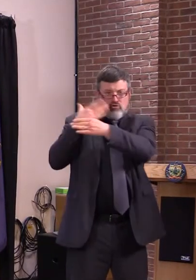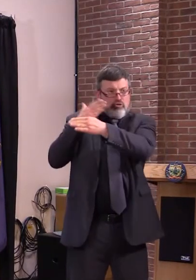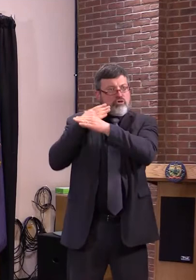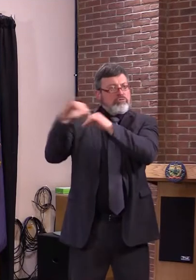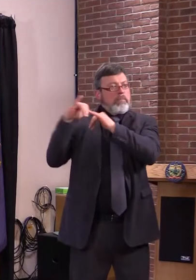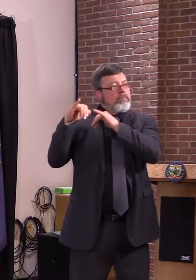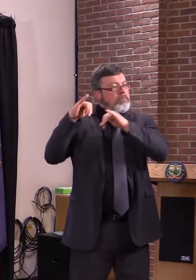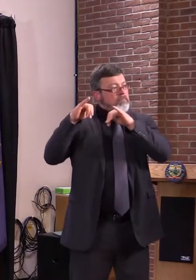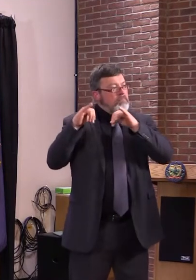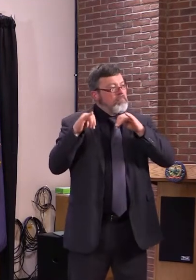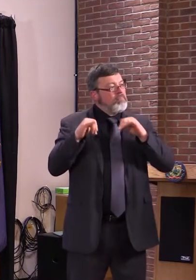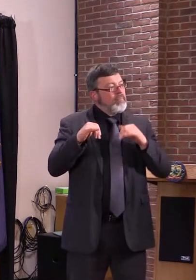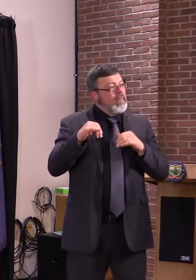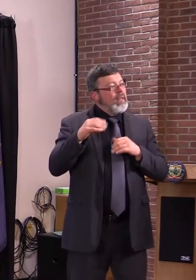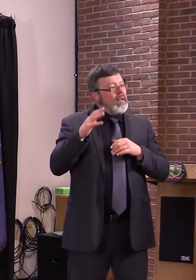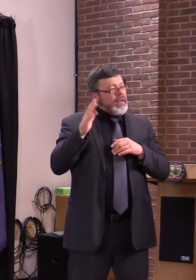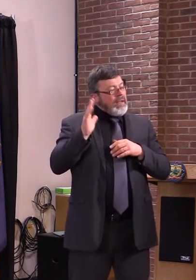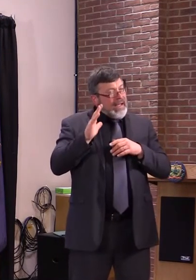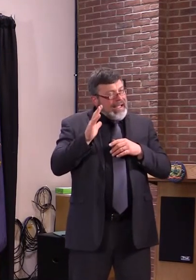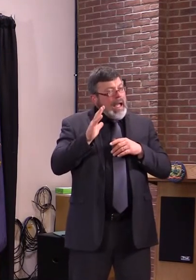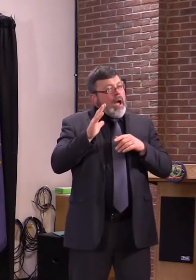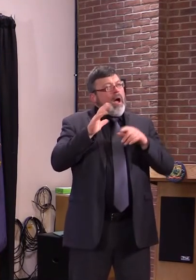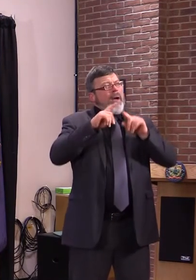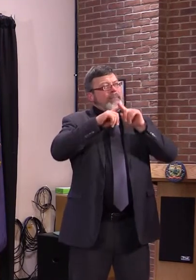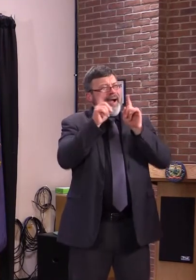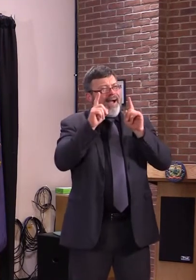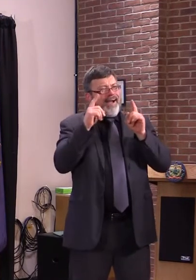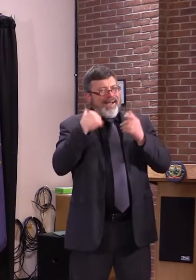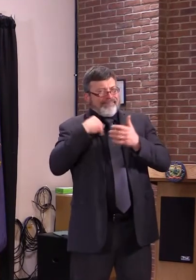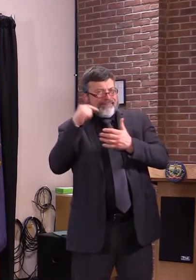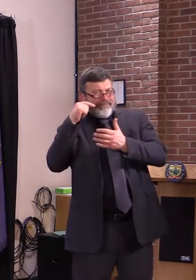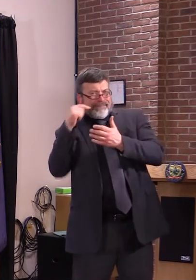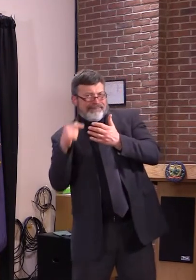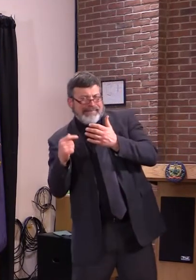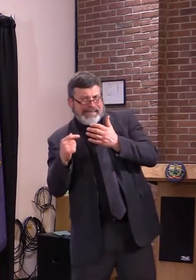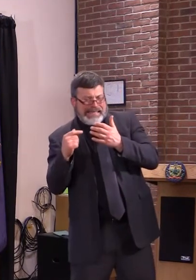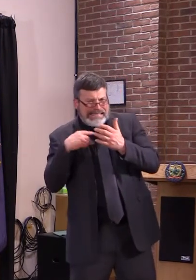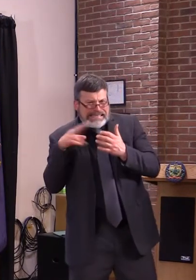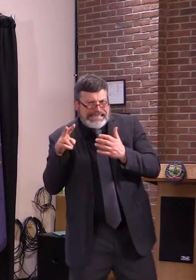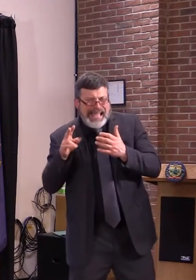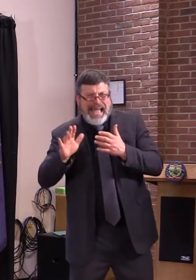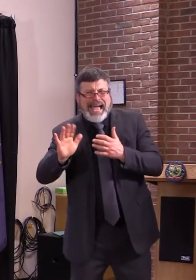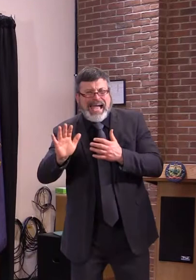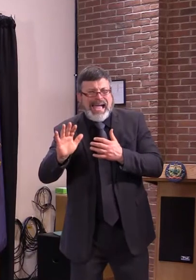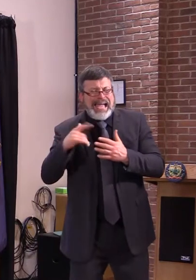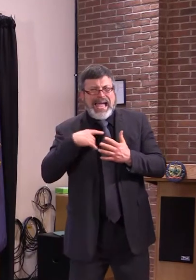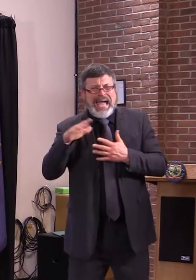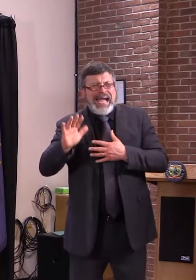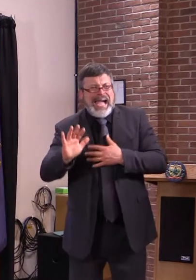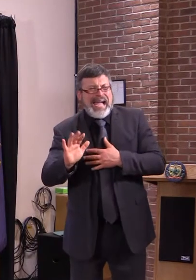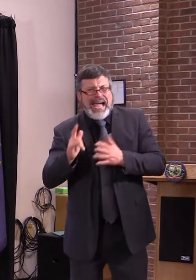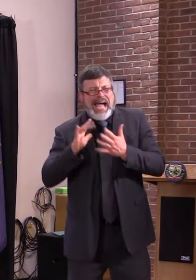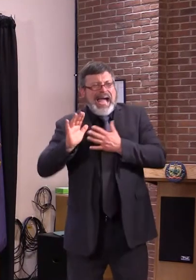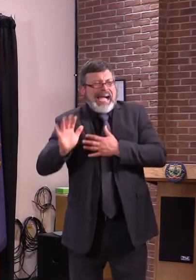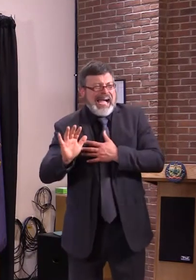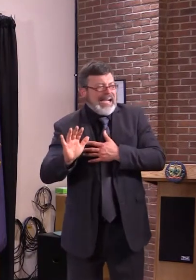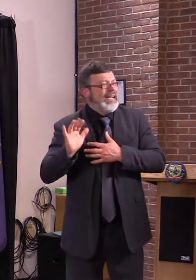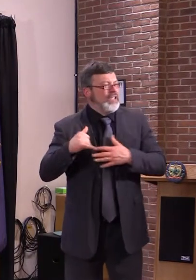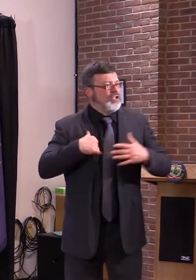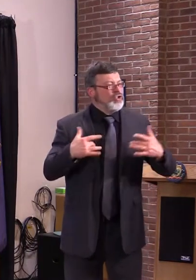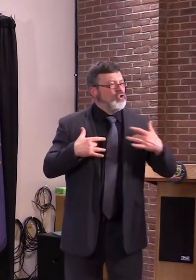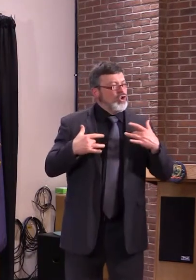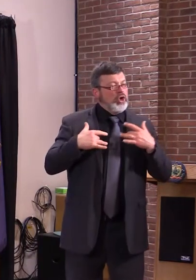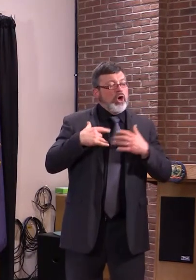have concerns about how decisions made now will impact Vermont's future vision.